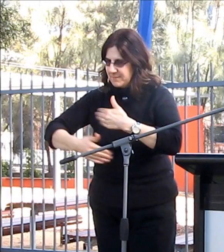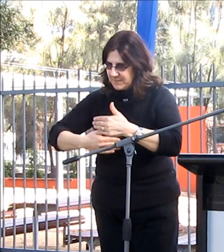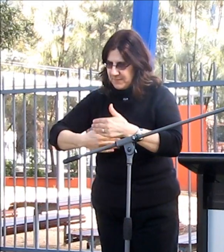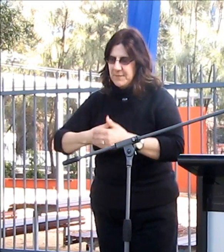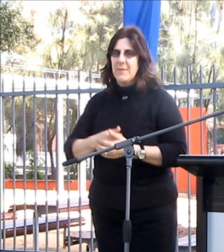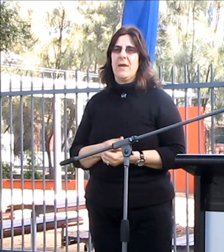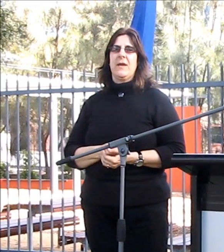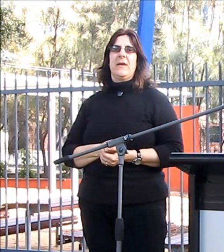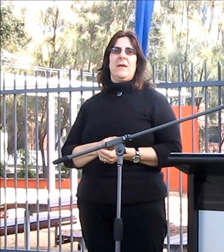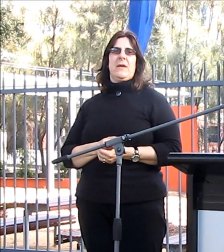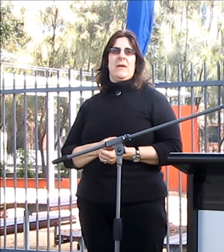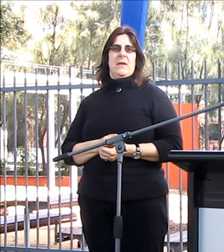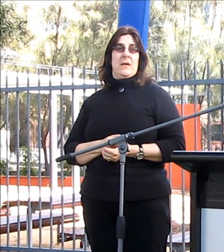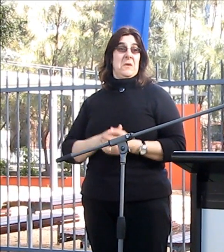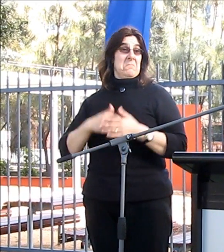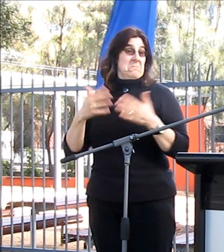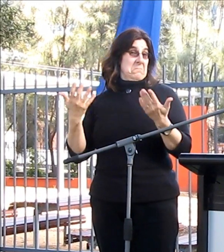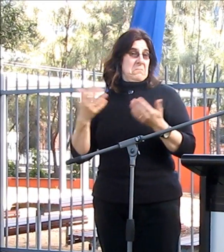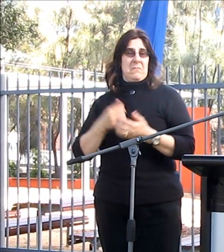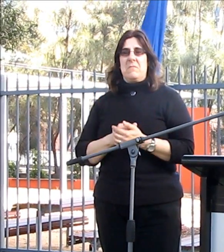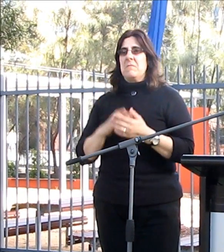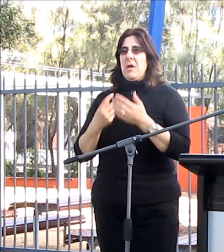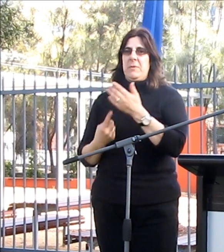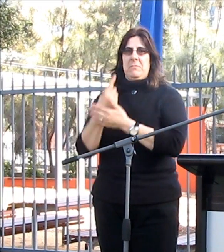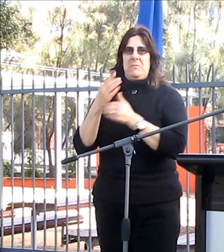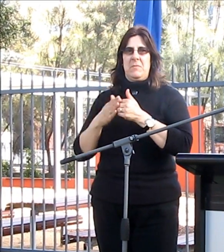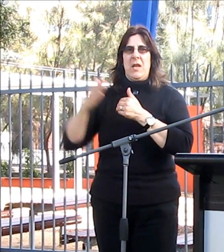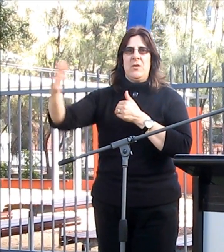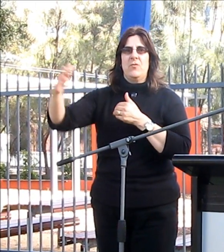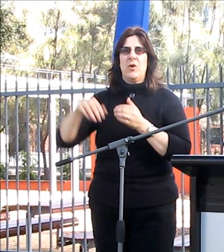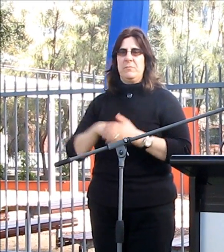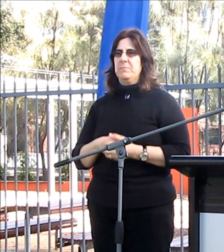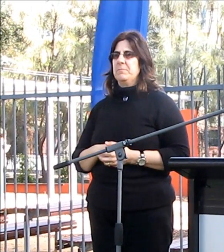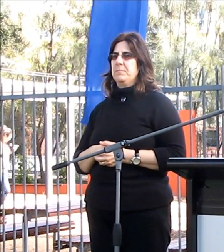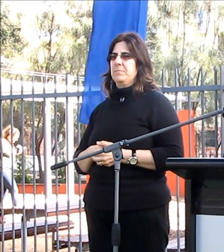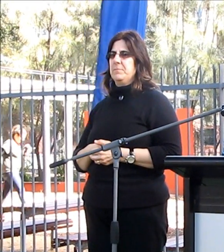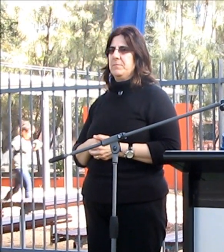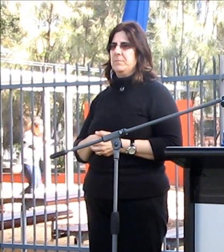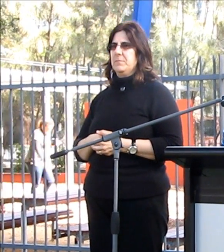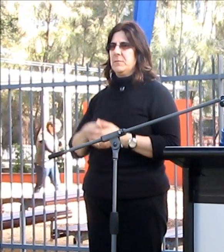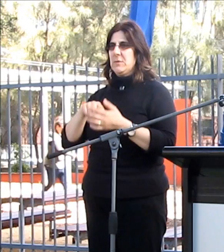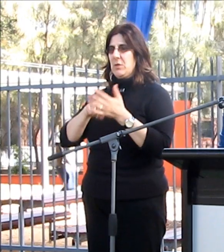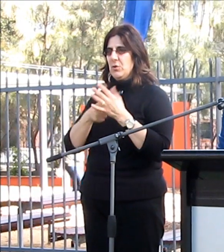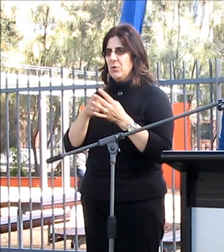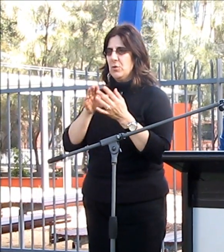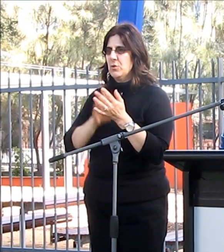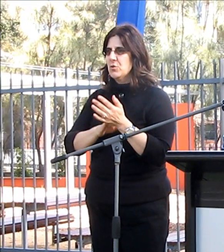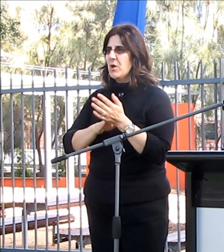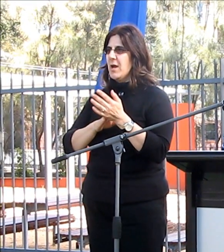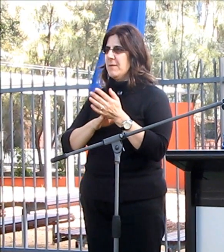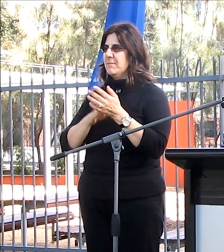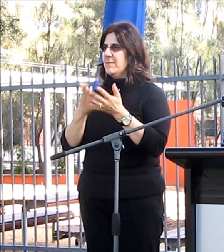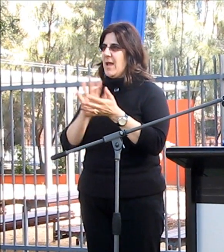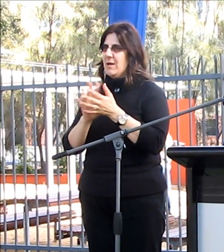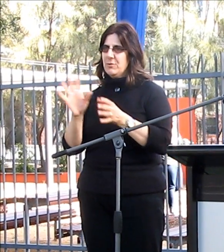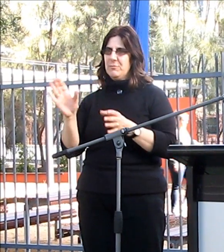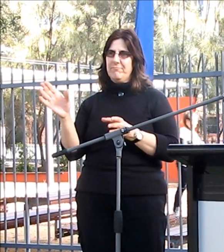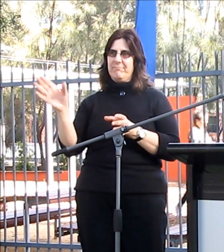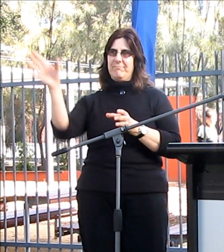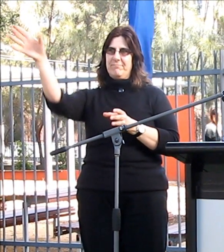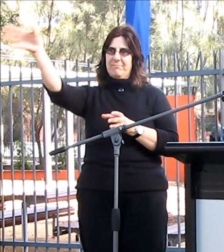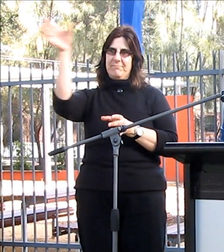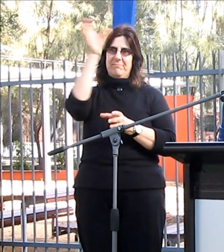do, but it could be great if we could do that. So getting it in there is quite something too. So that